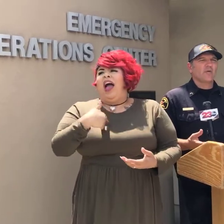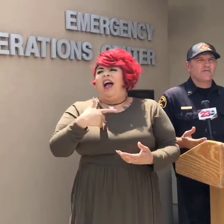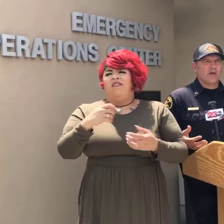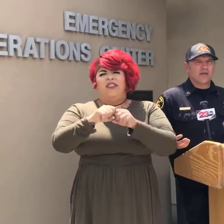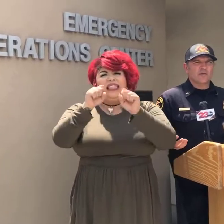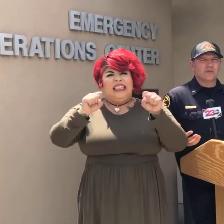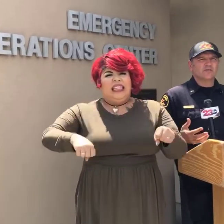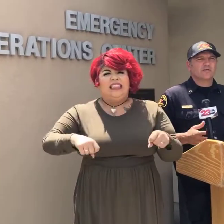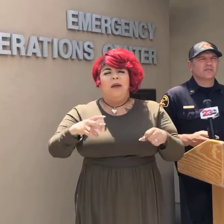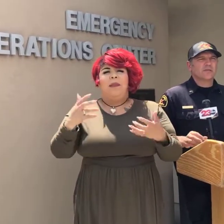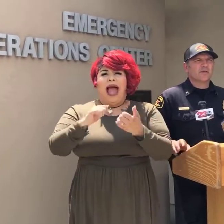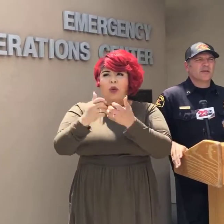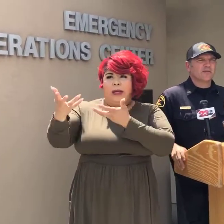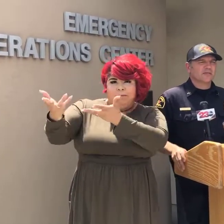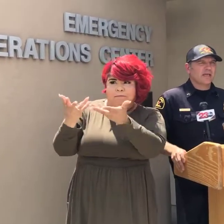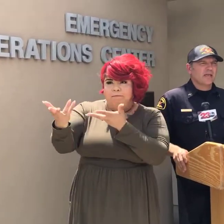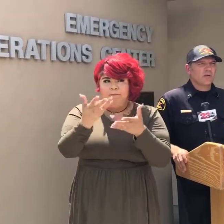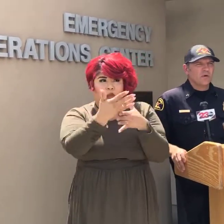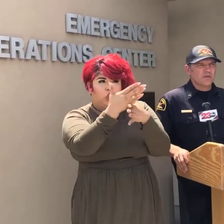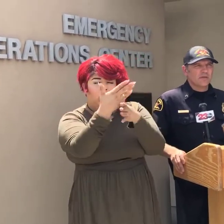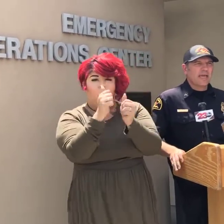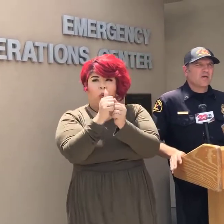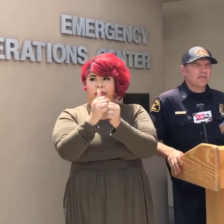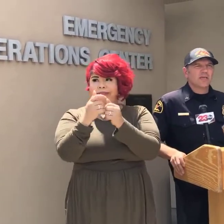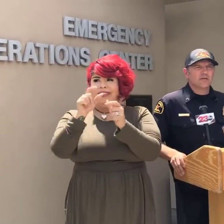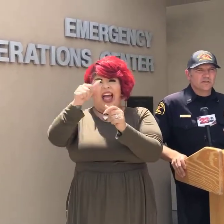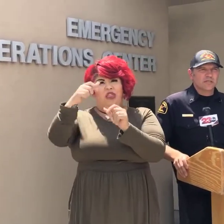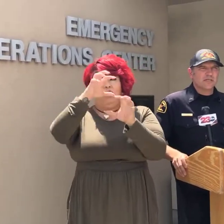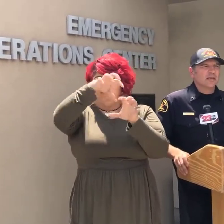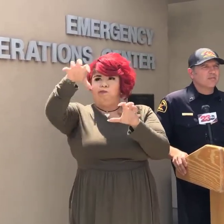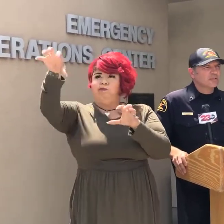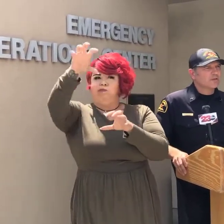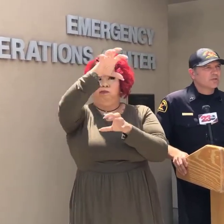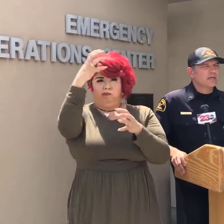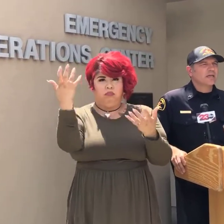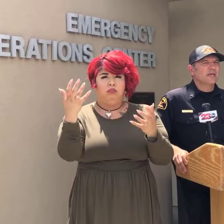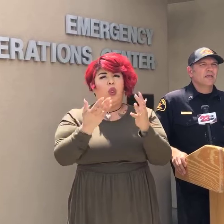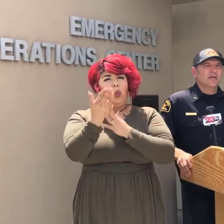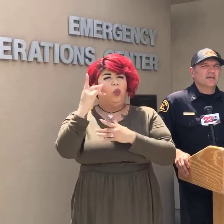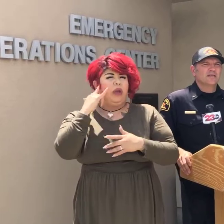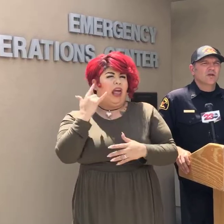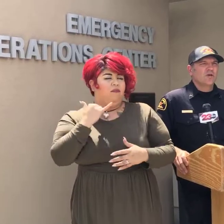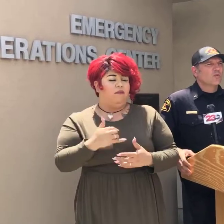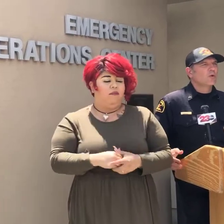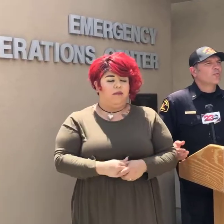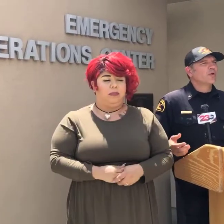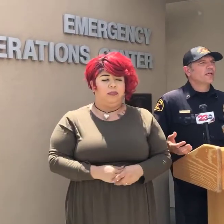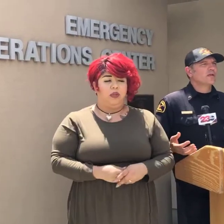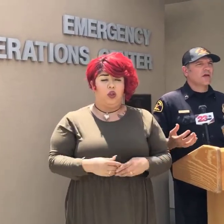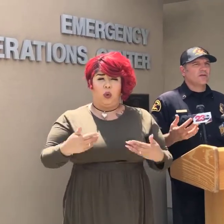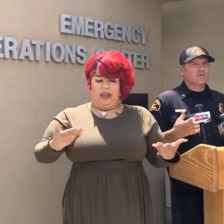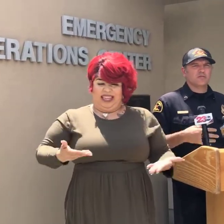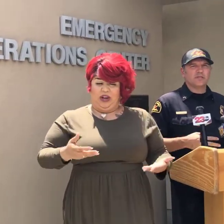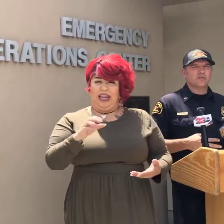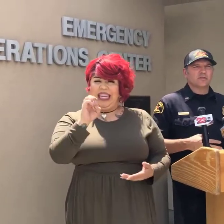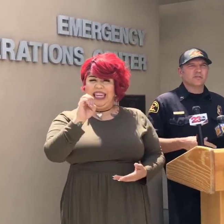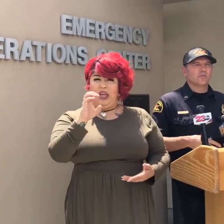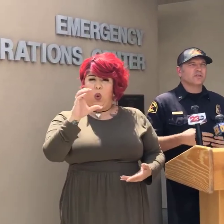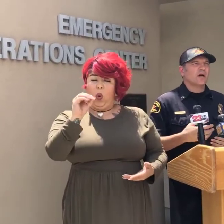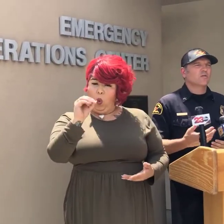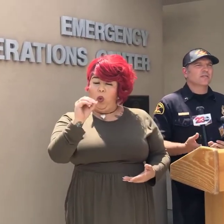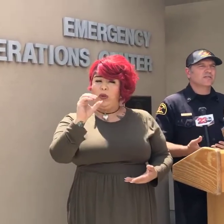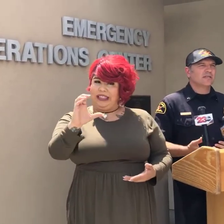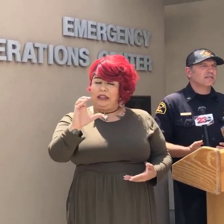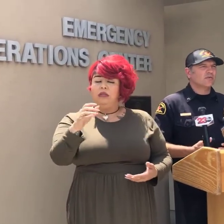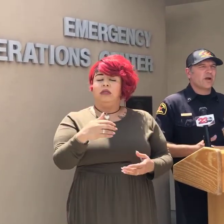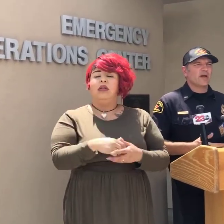lot about, how we've gotten the resources up and down the state. And where the county EOC comes into play is we bring a lot of those resources.